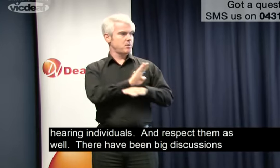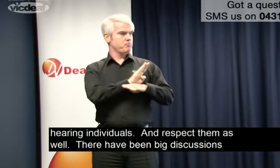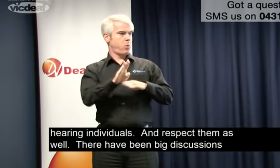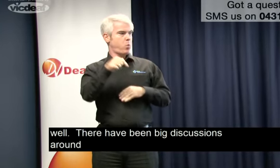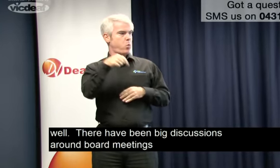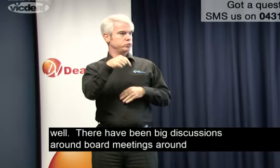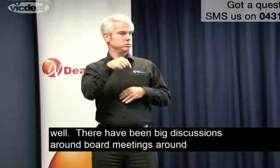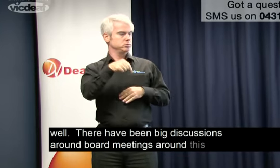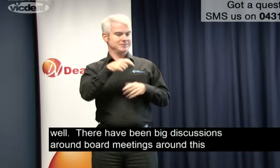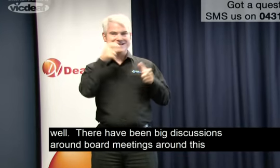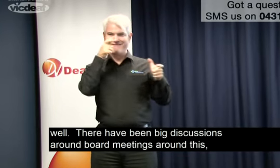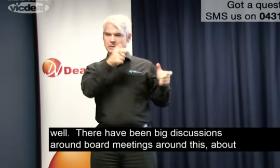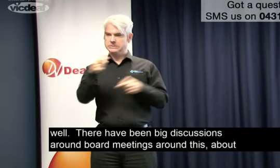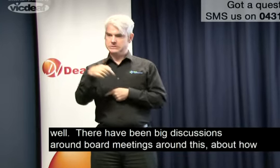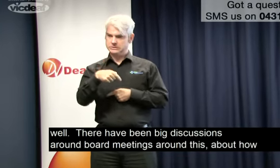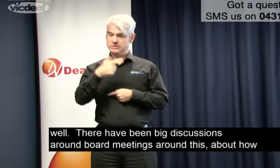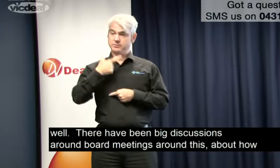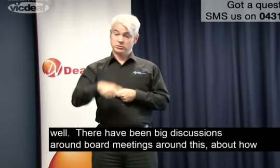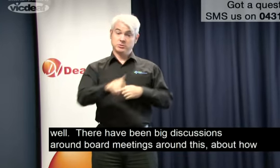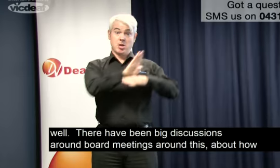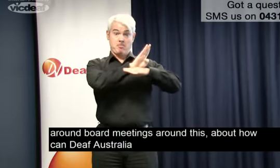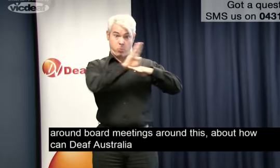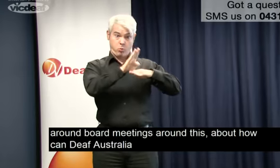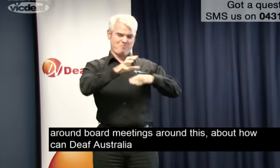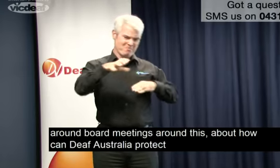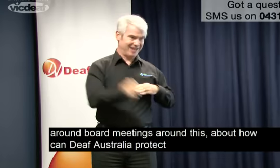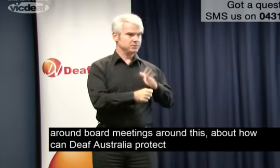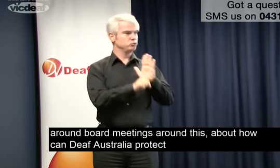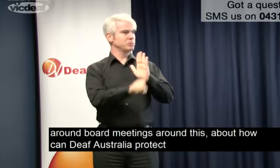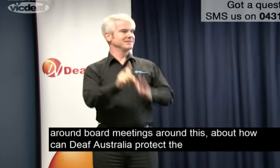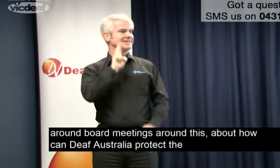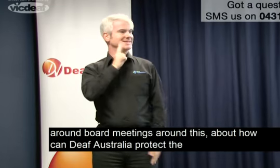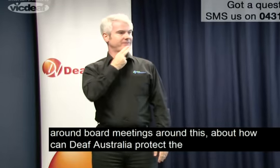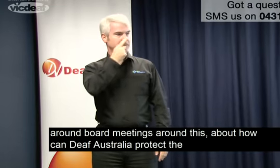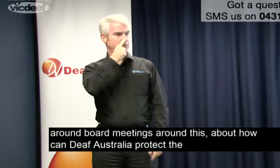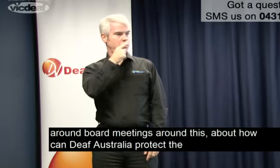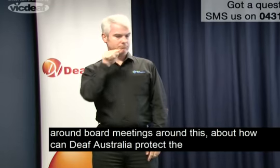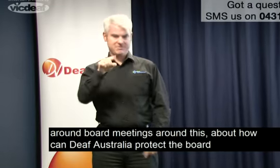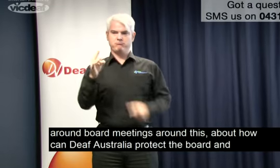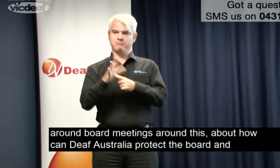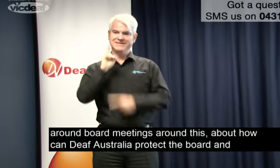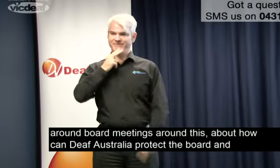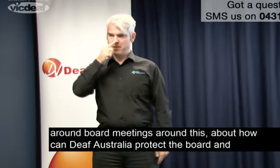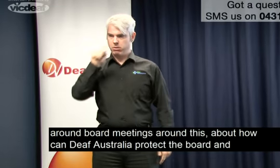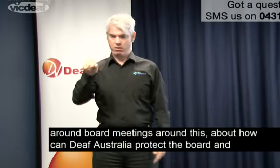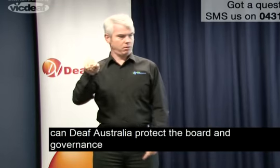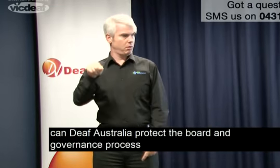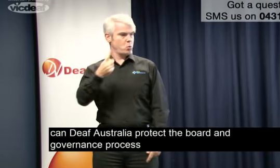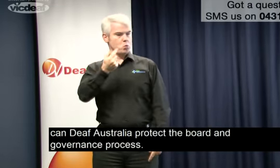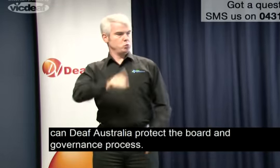Australia protect the board and the governance process, because the board has to represent deaf people. They're